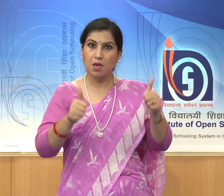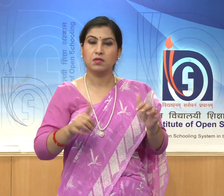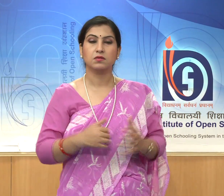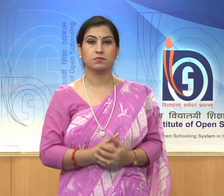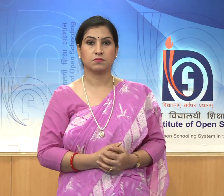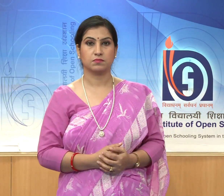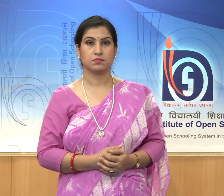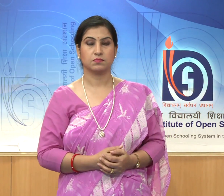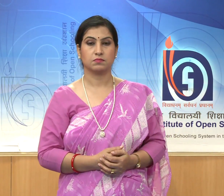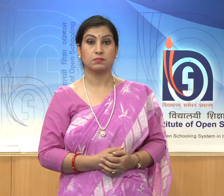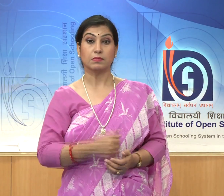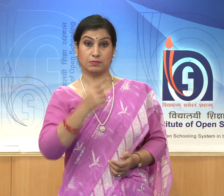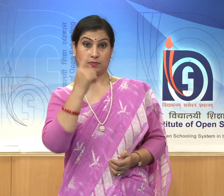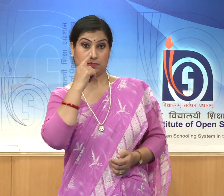A maid is preparing